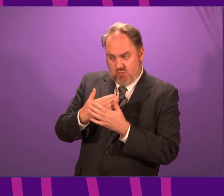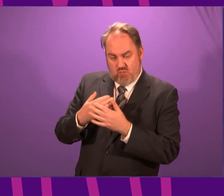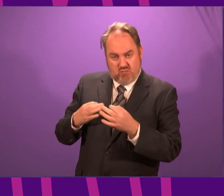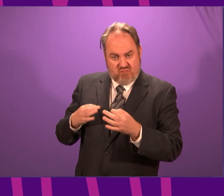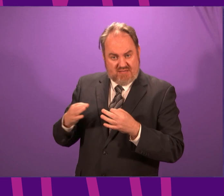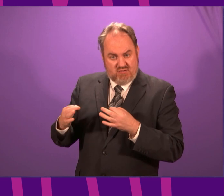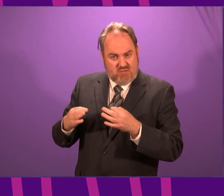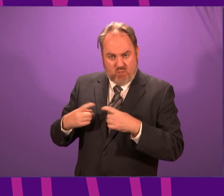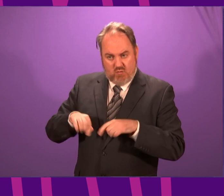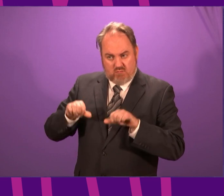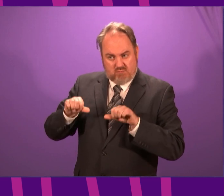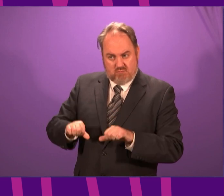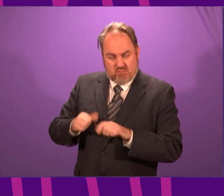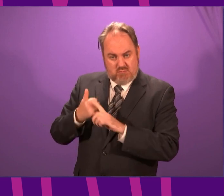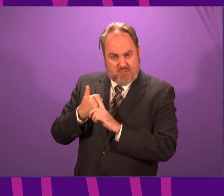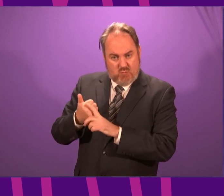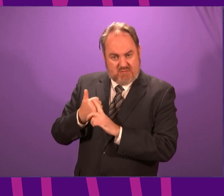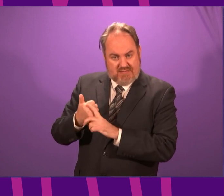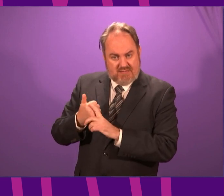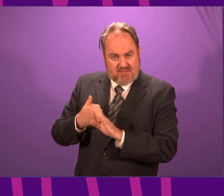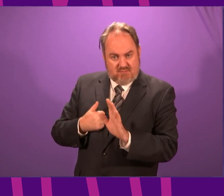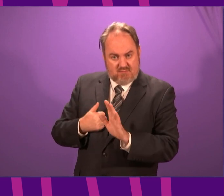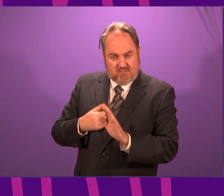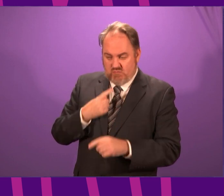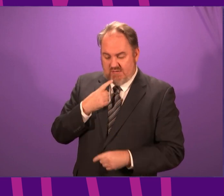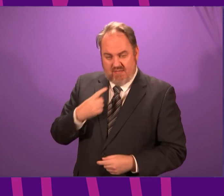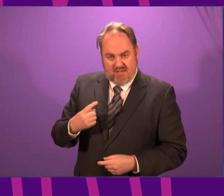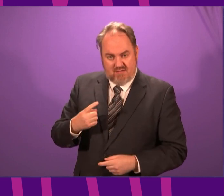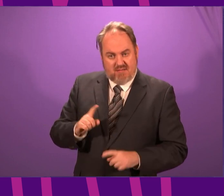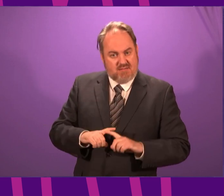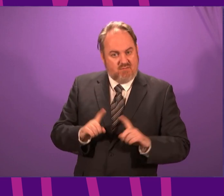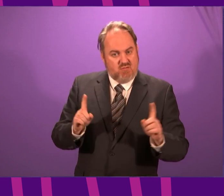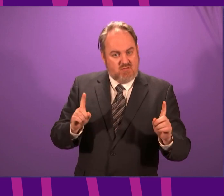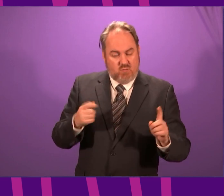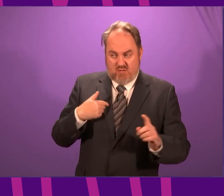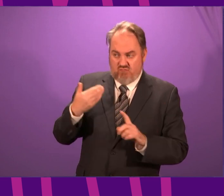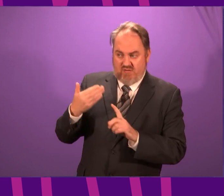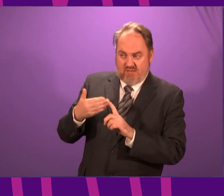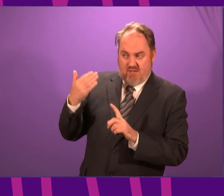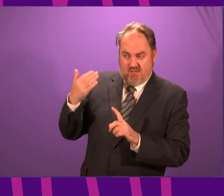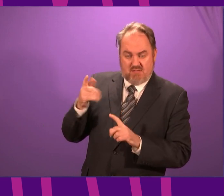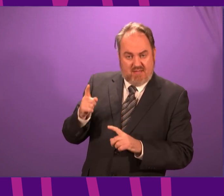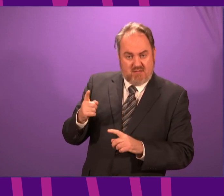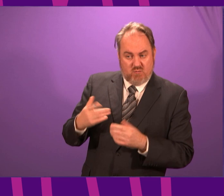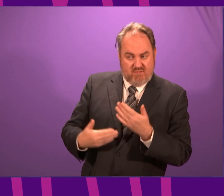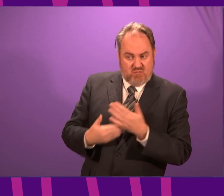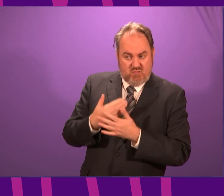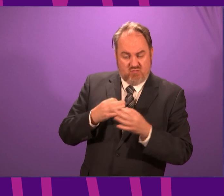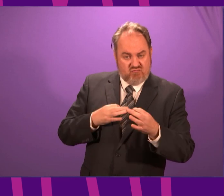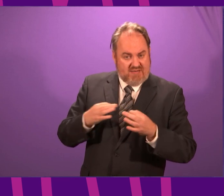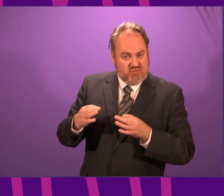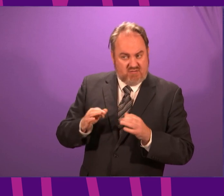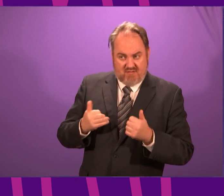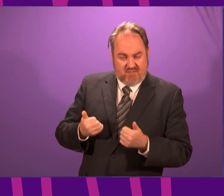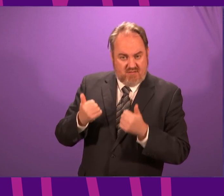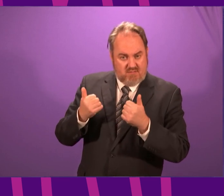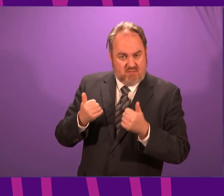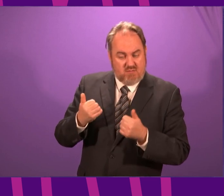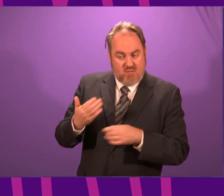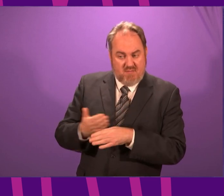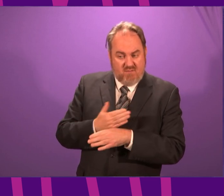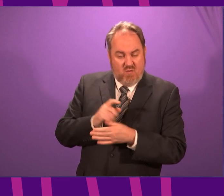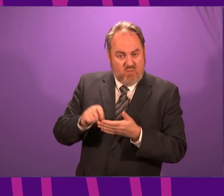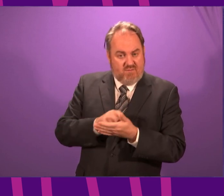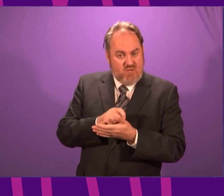not endorsing the Government's new strategy, and it is very important to make that point prior to voting in